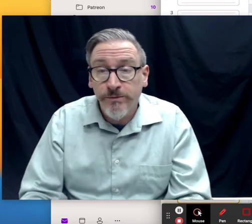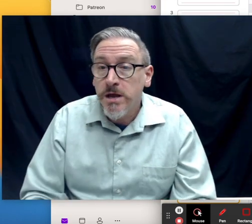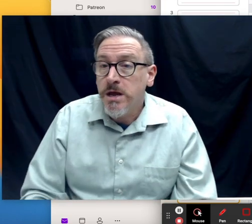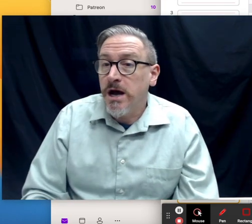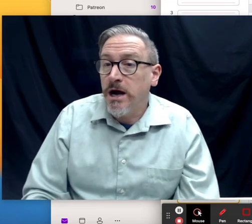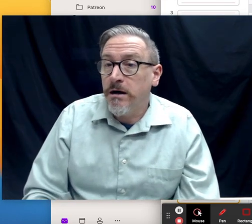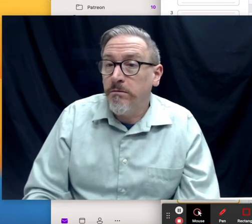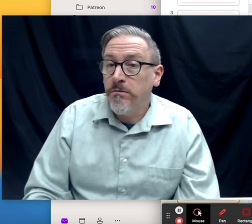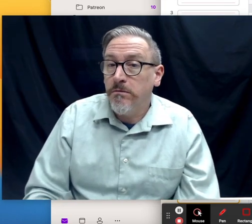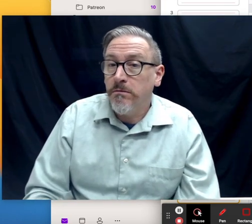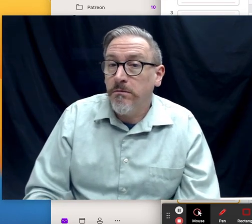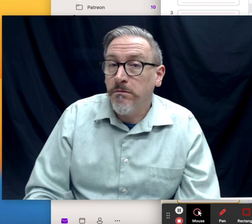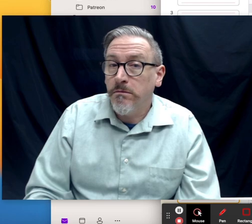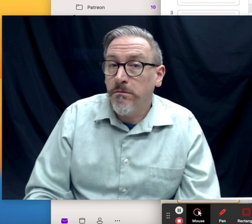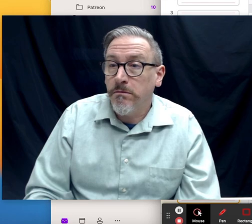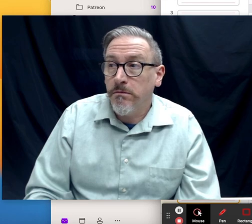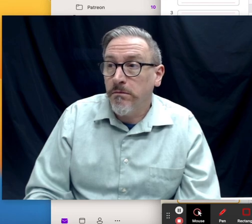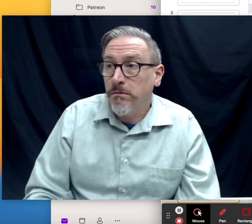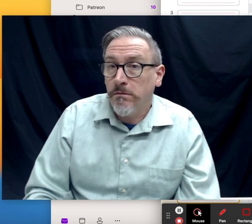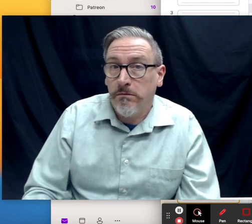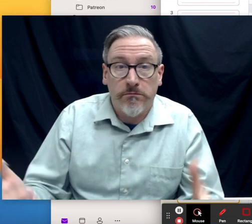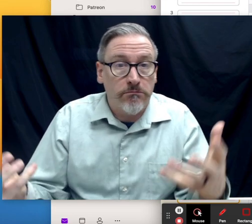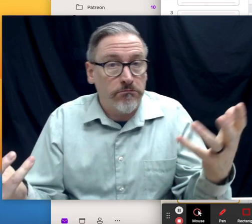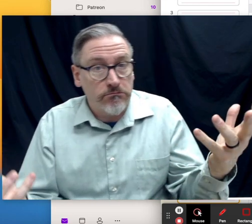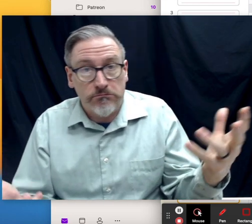you? Um,